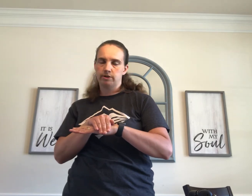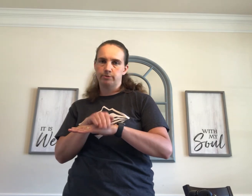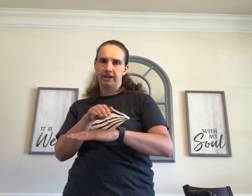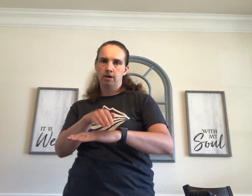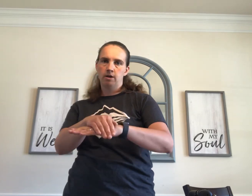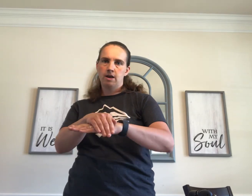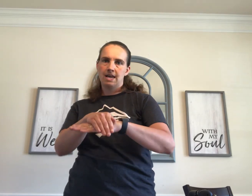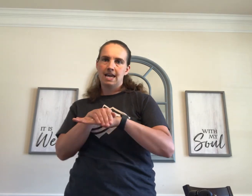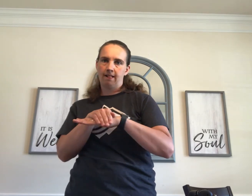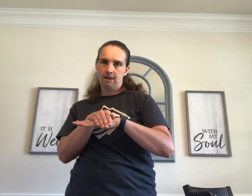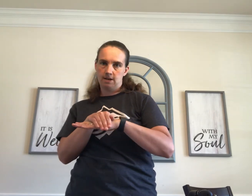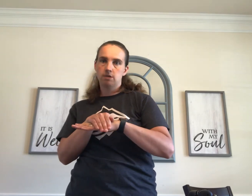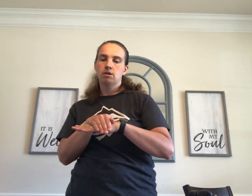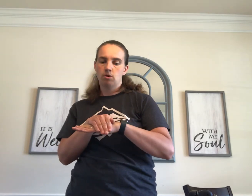me. England, okay?